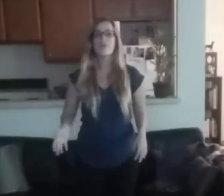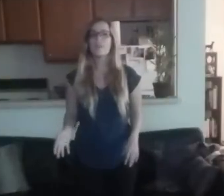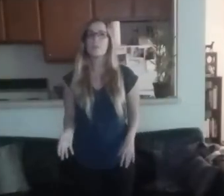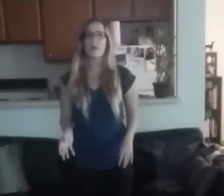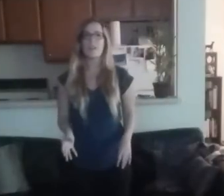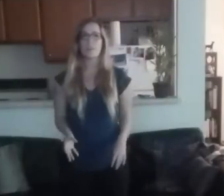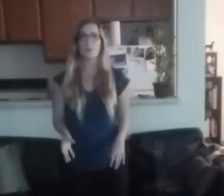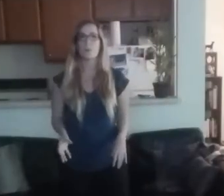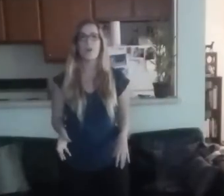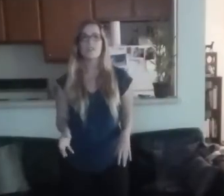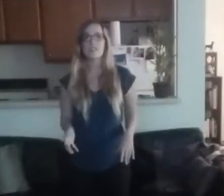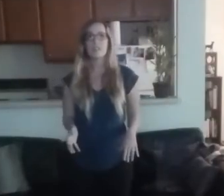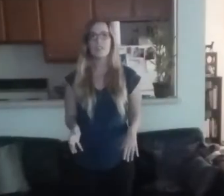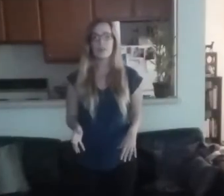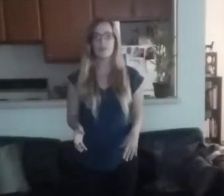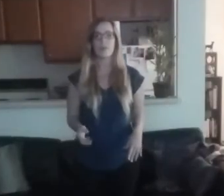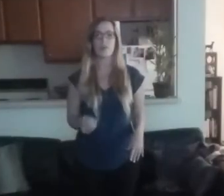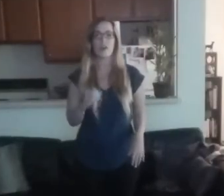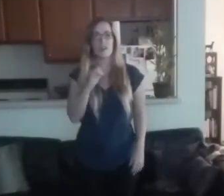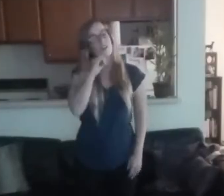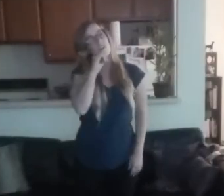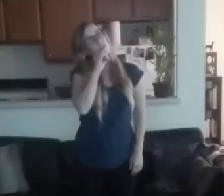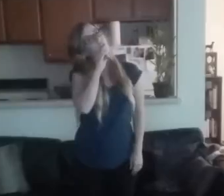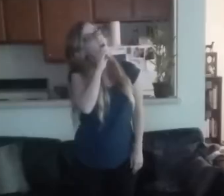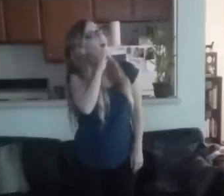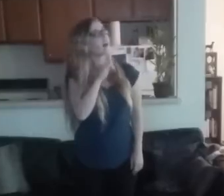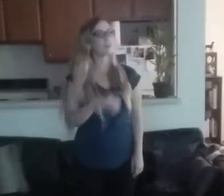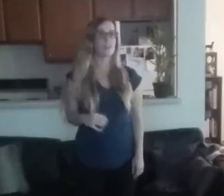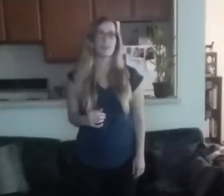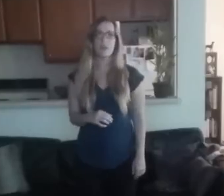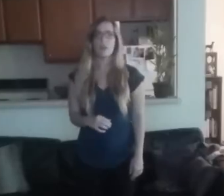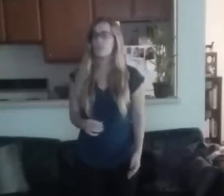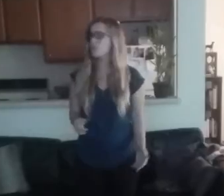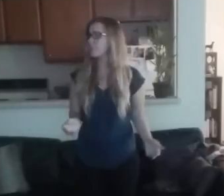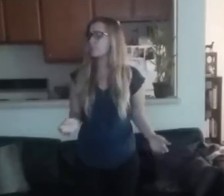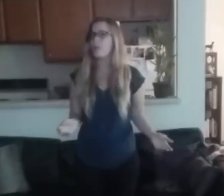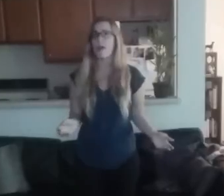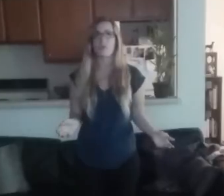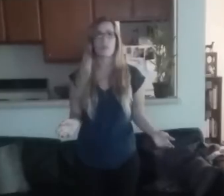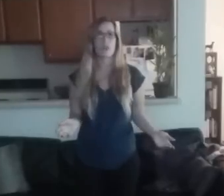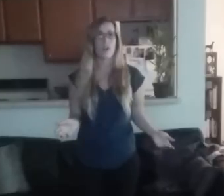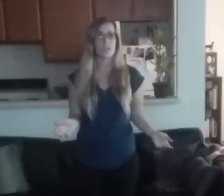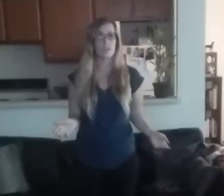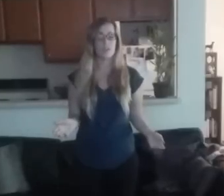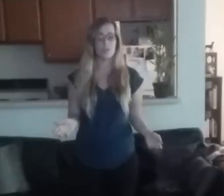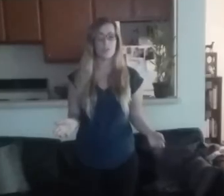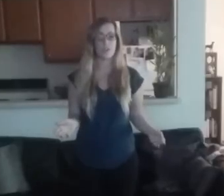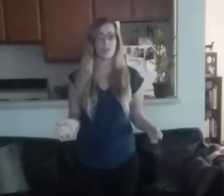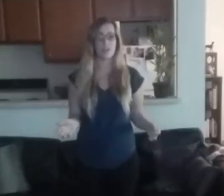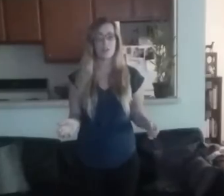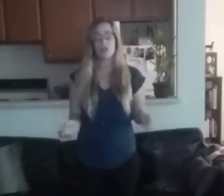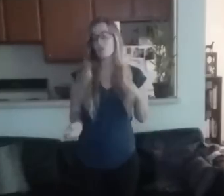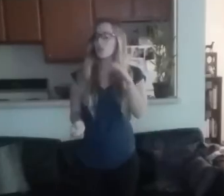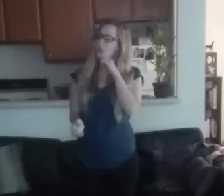Have you ever been in a room and suddenly you hear a crack? You look around and then you hear it again.